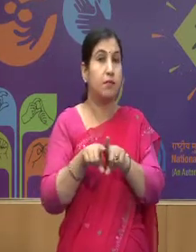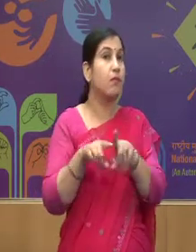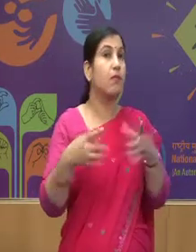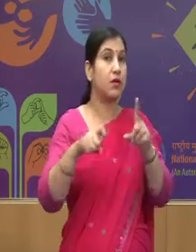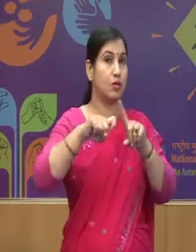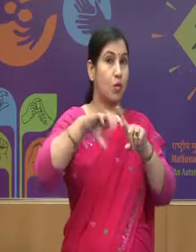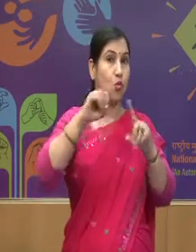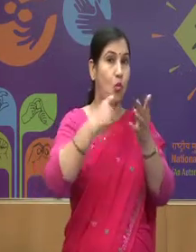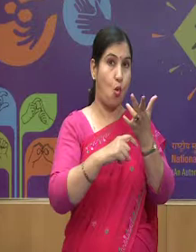Korea,